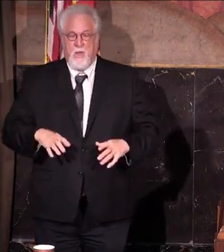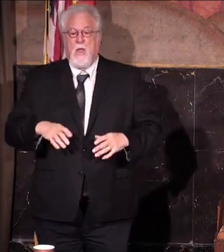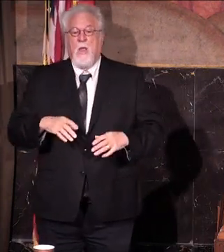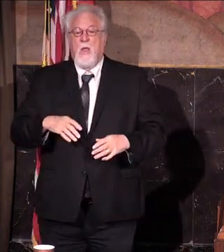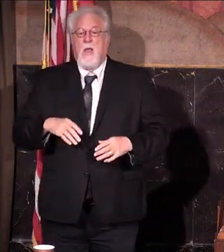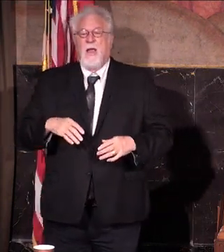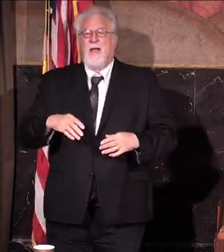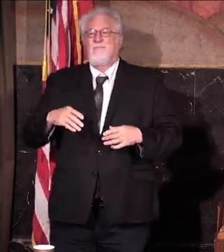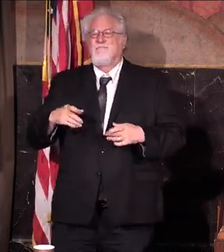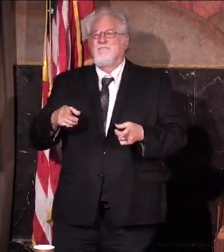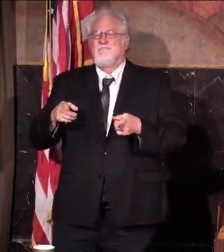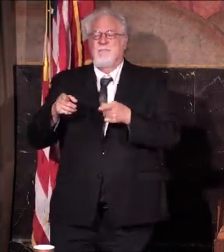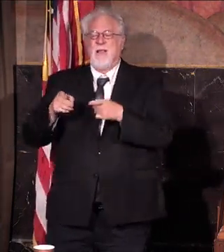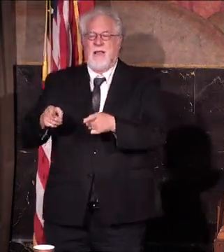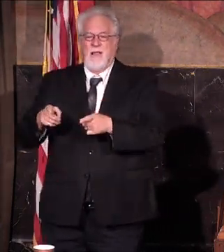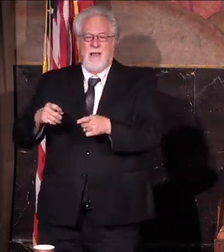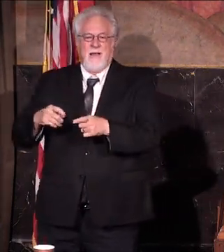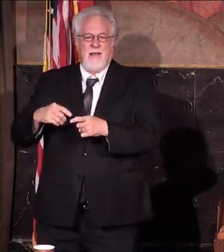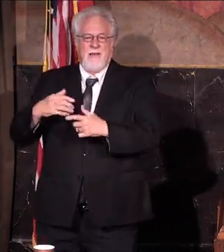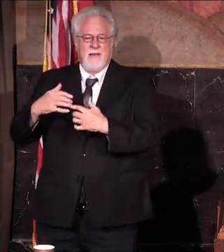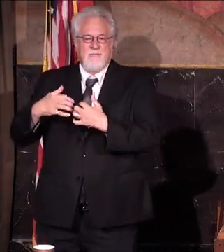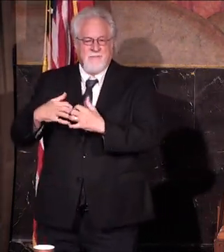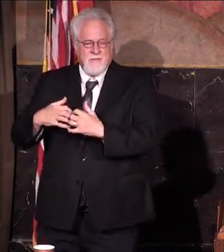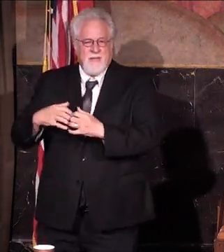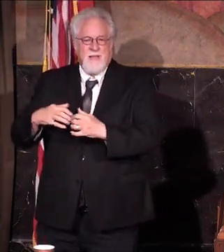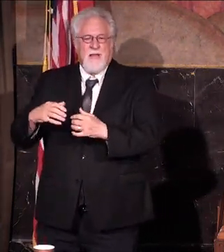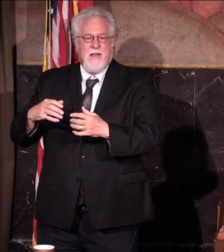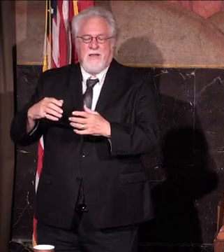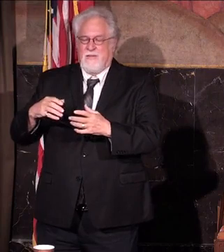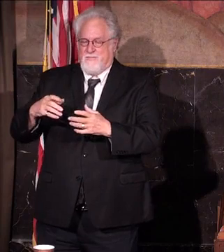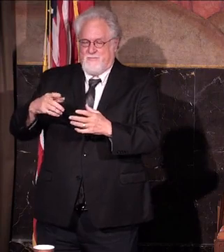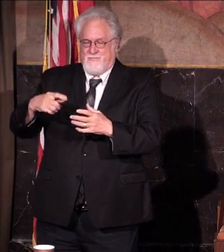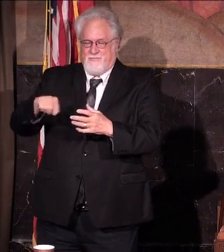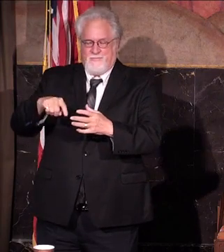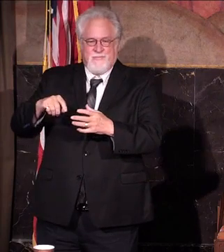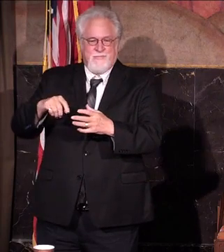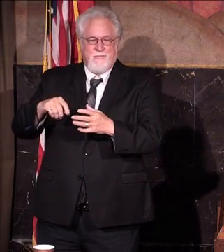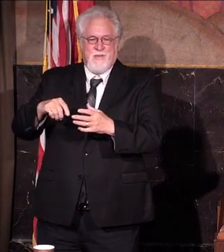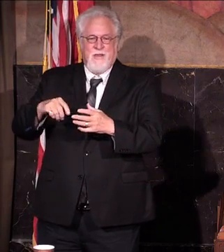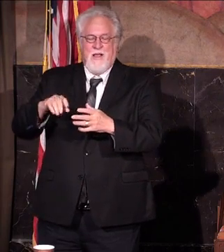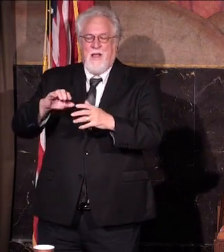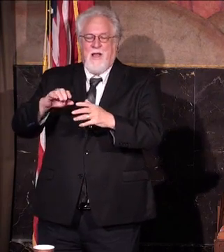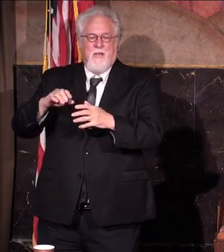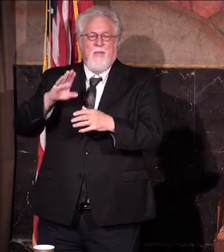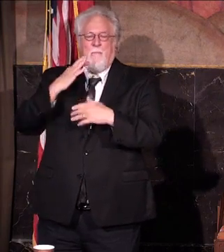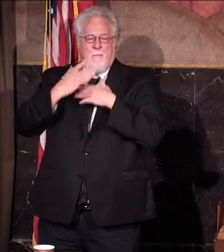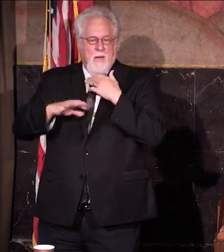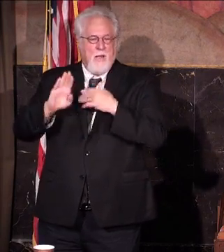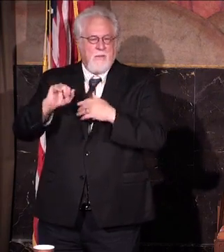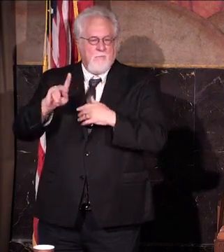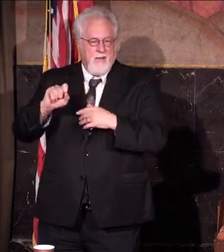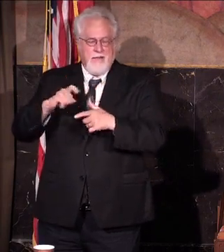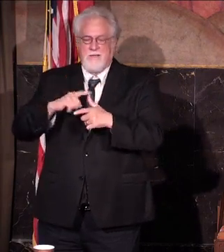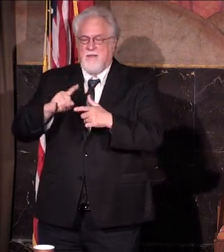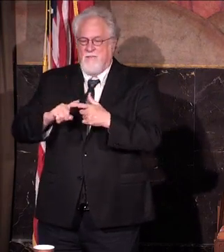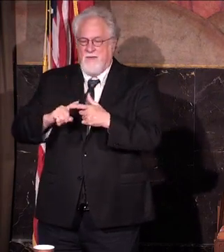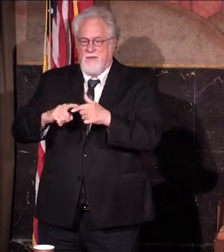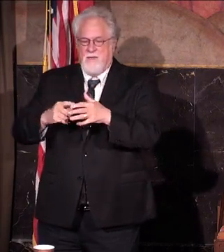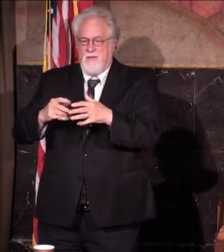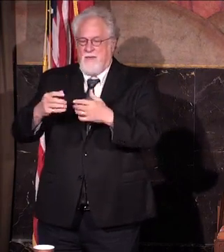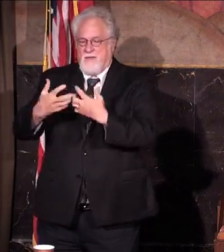process through LifeShare or any of the available blood banks around the state to then siphon